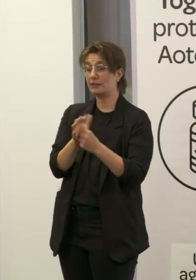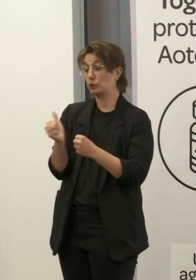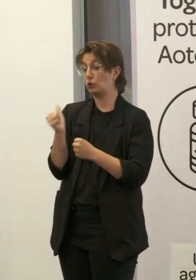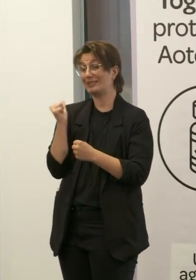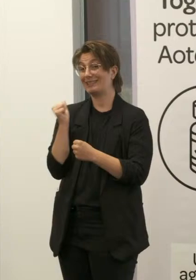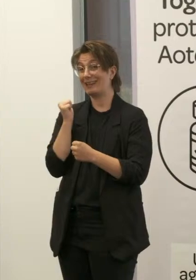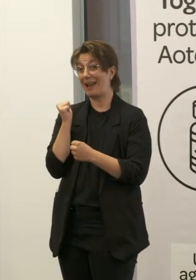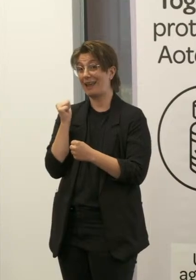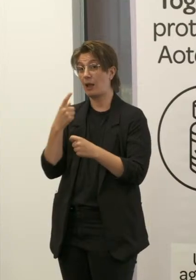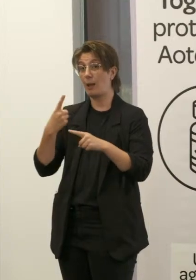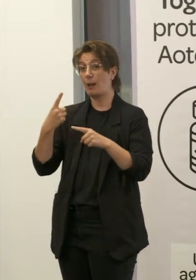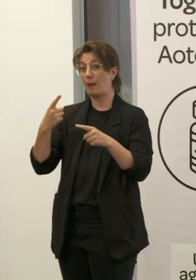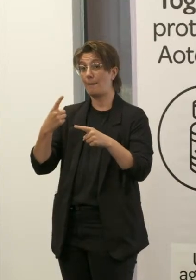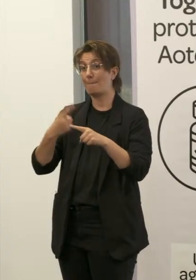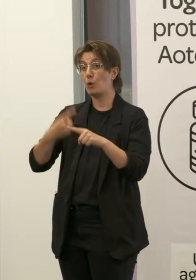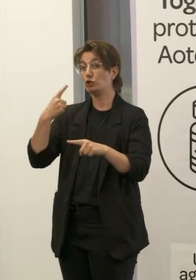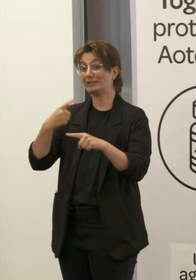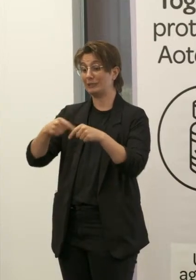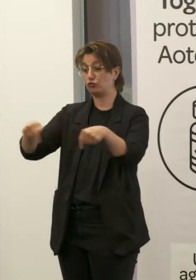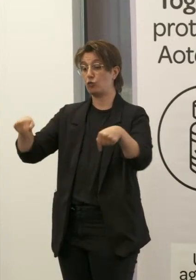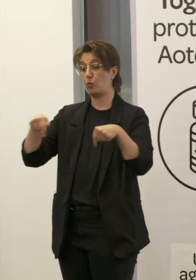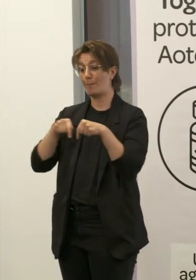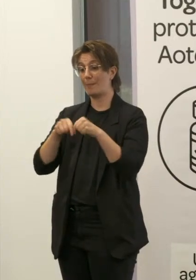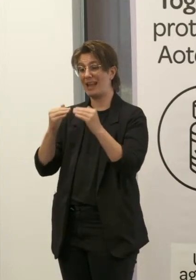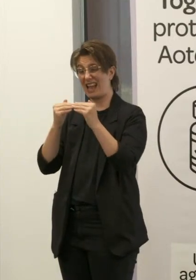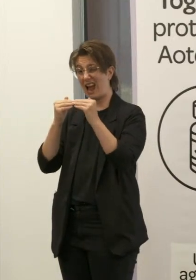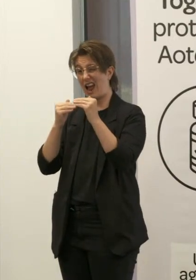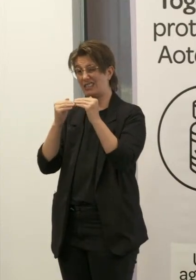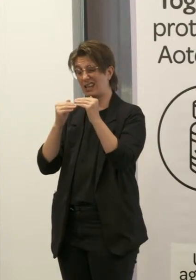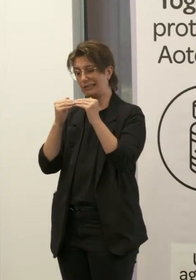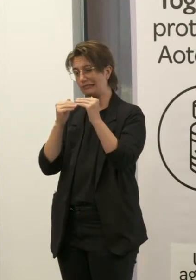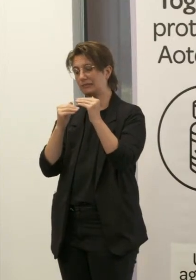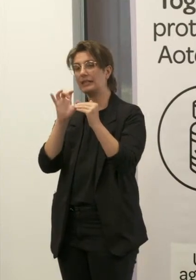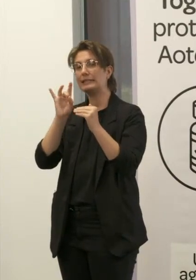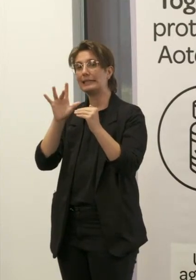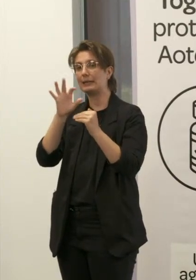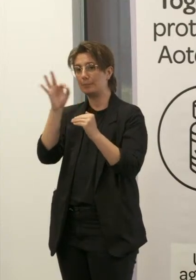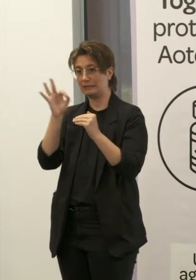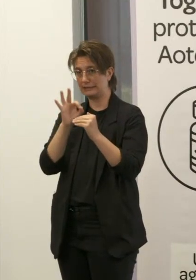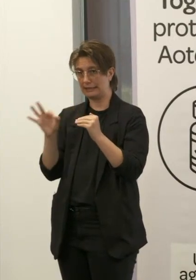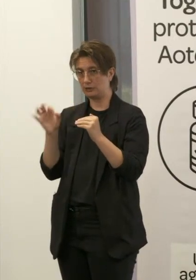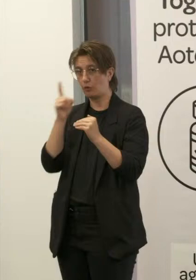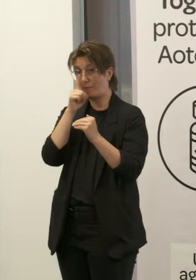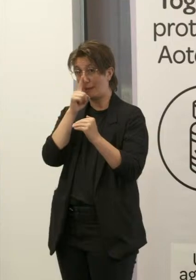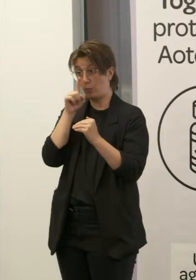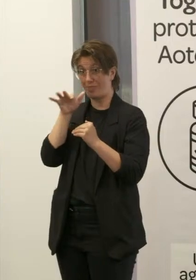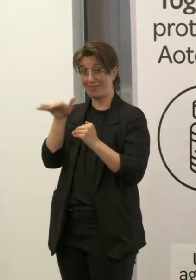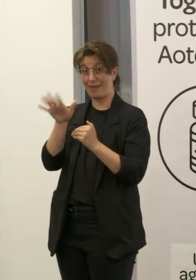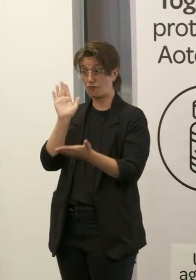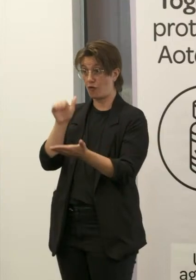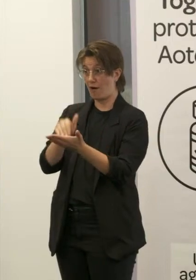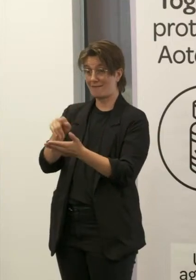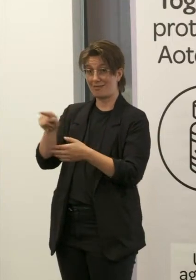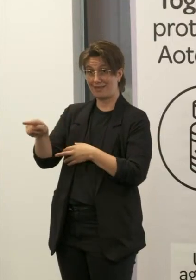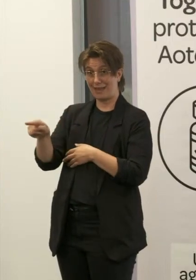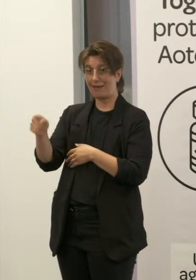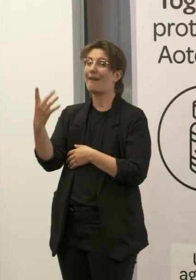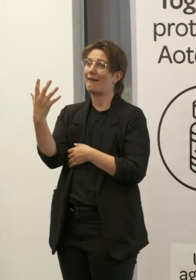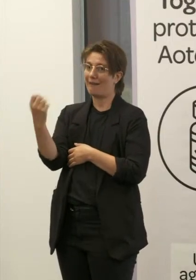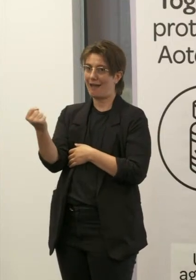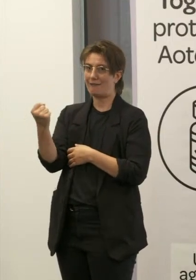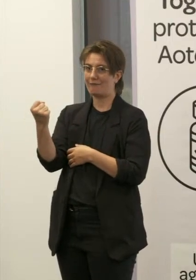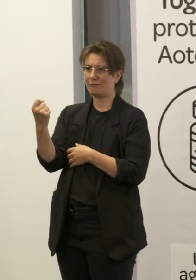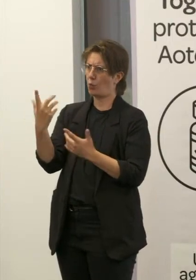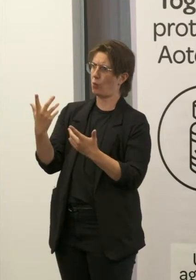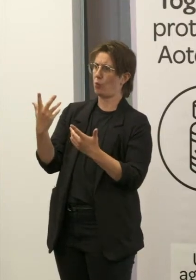to the emergency department, and everyone received a rapid antigen test, about 10% of them returned a positive rapid antigen test.